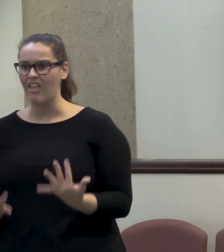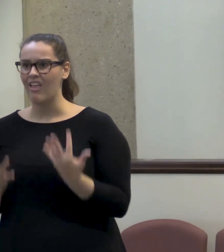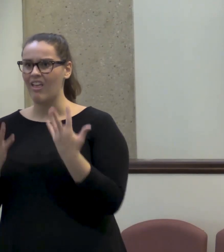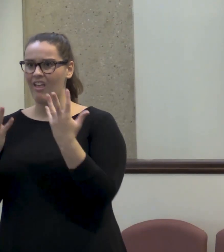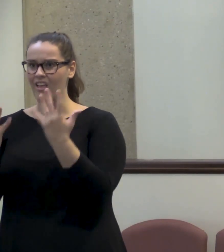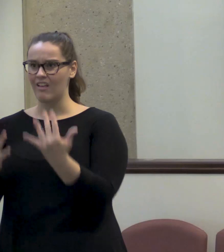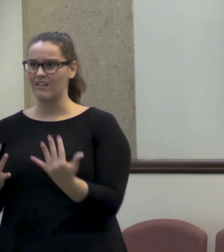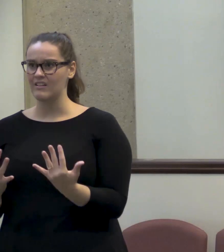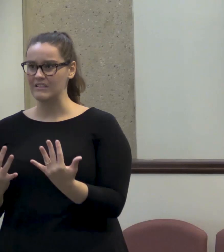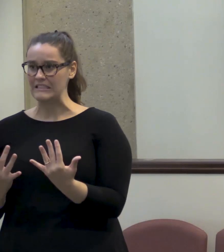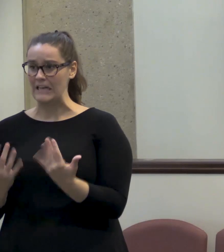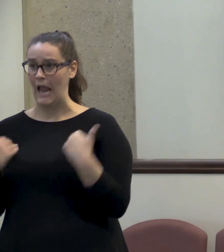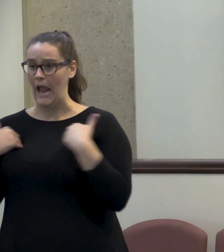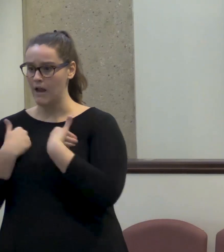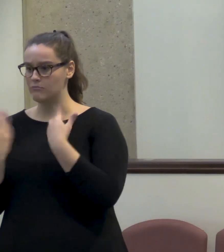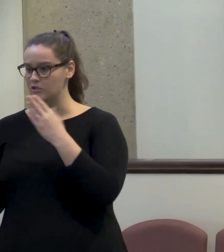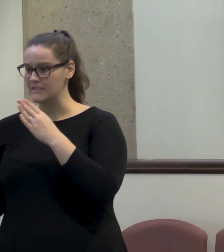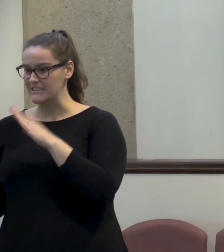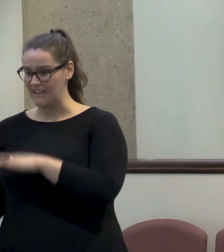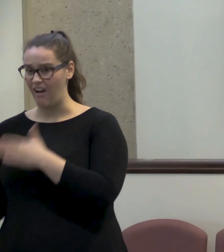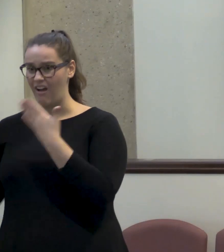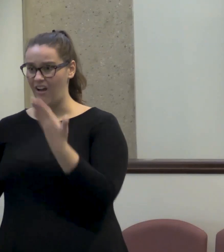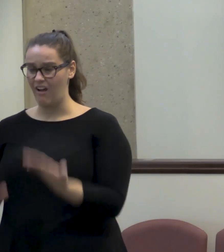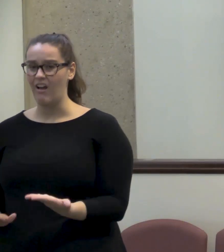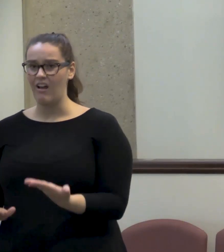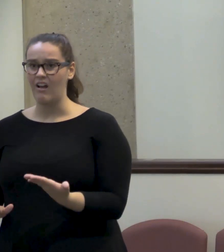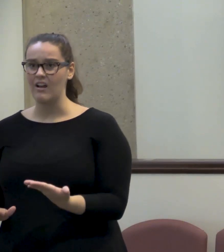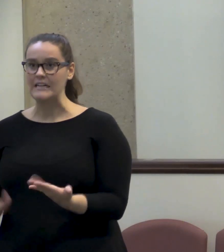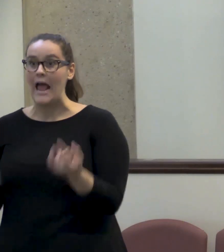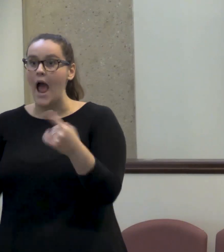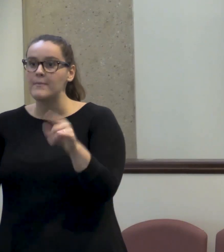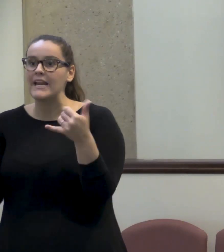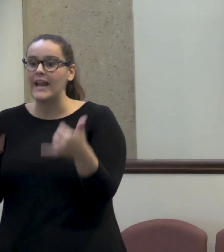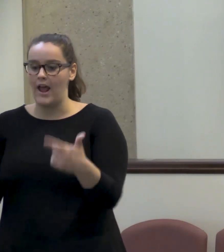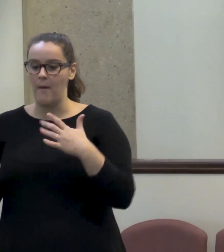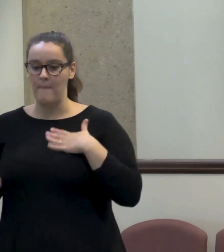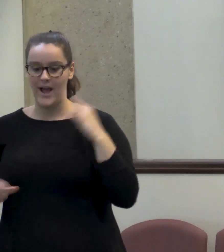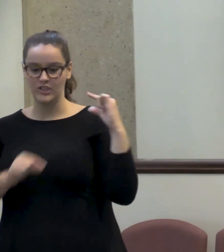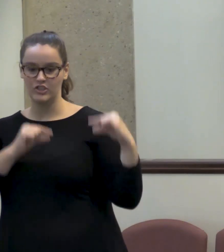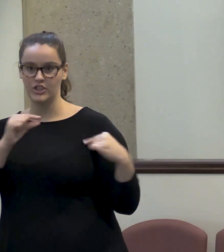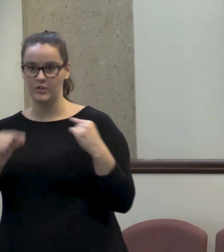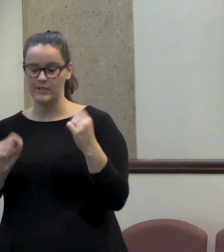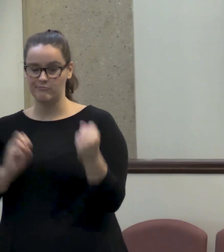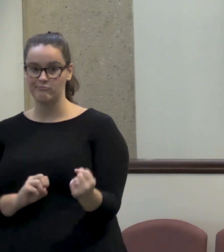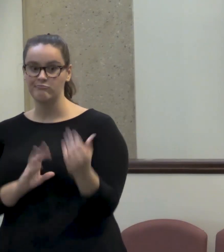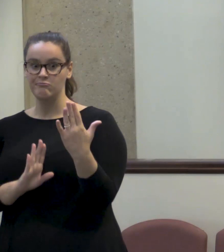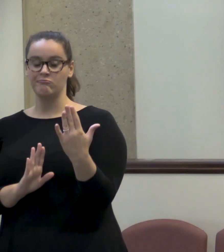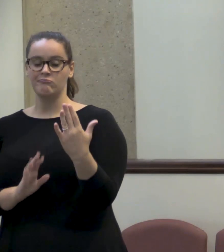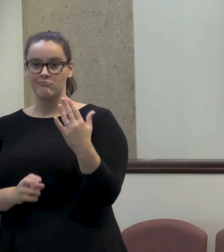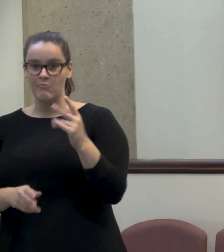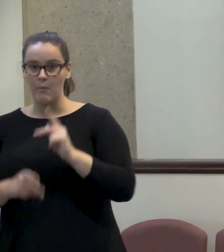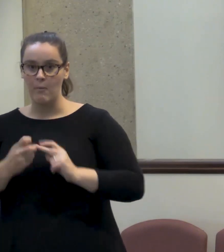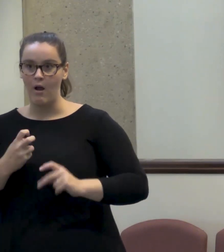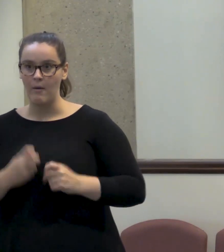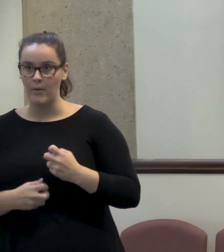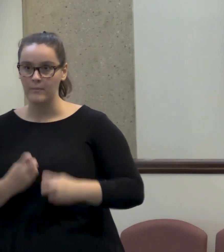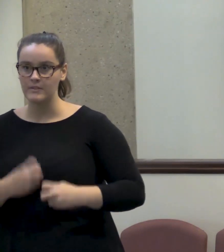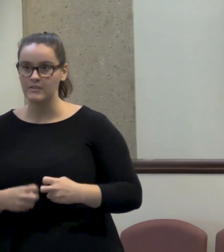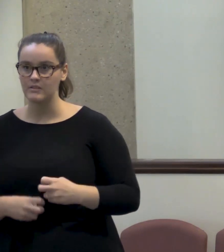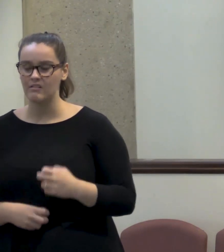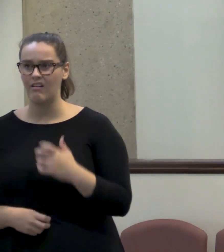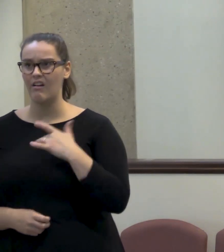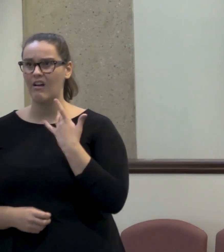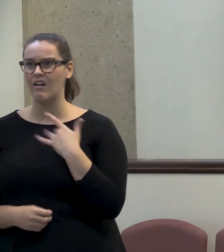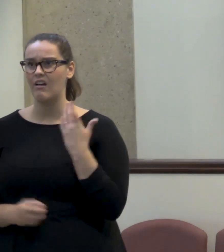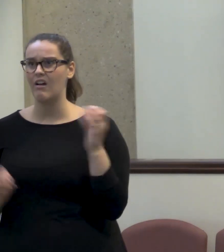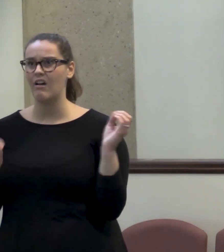mass extinction, it's happening right now with my generation here to face it. I felt